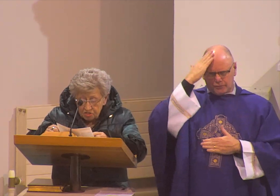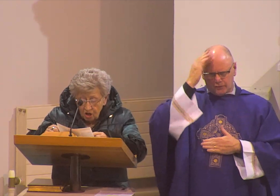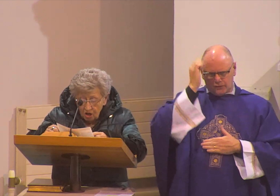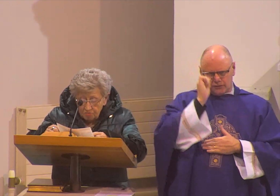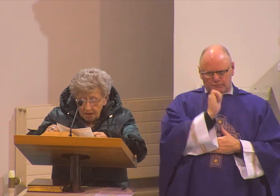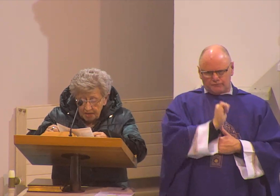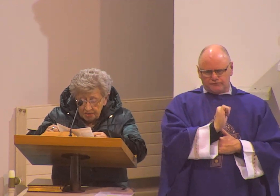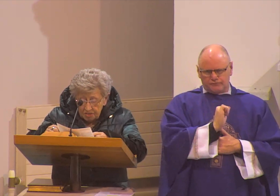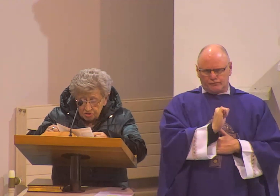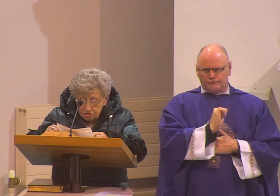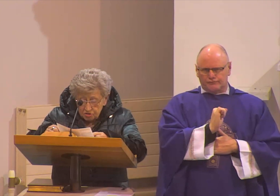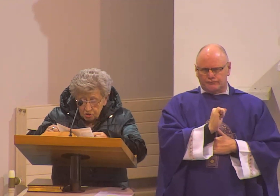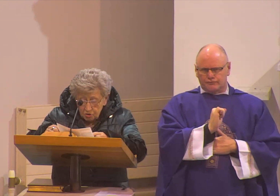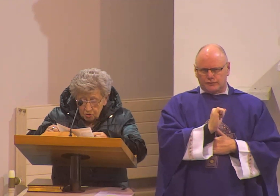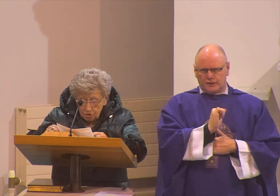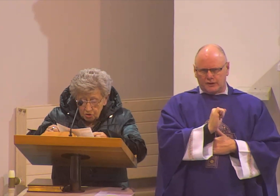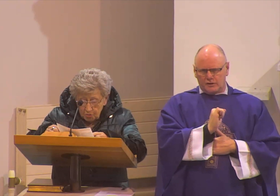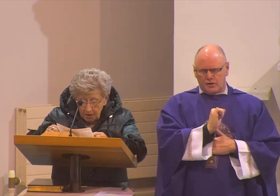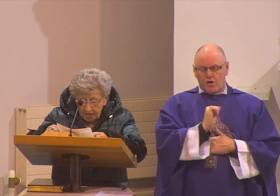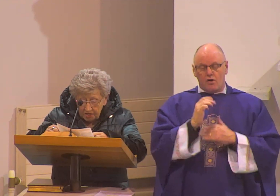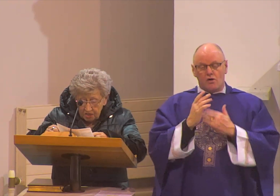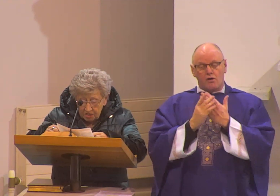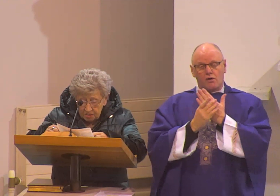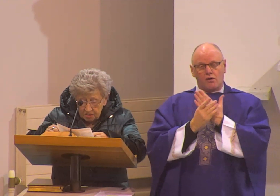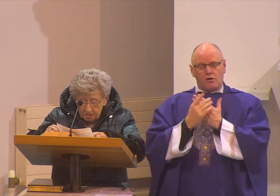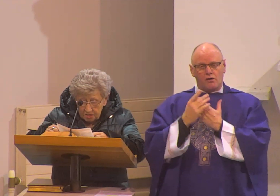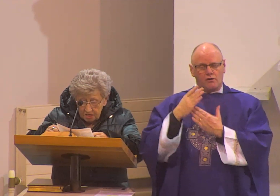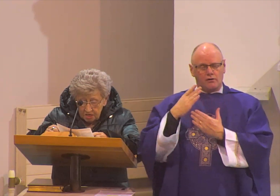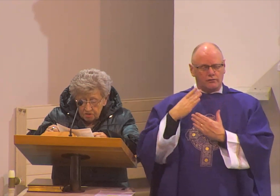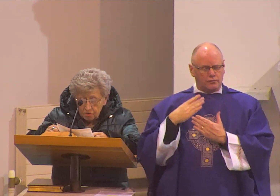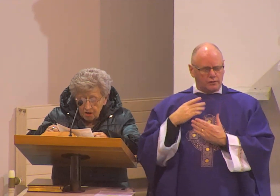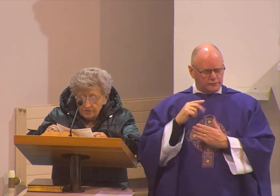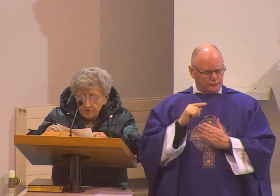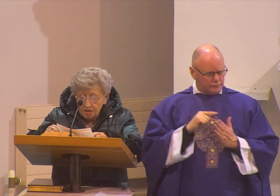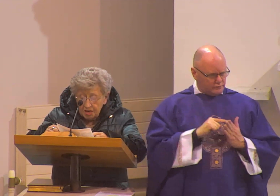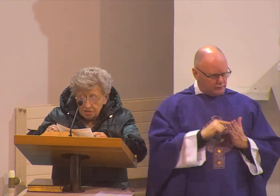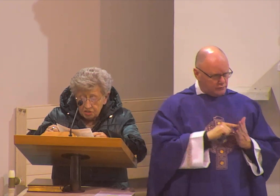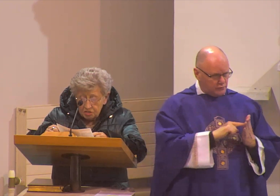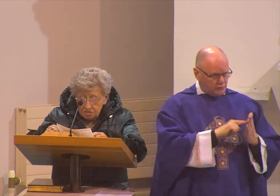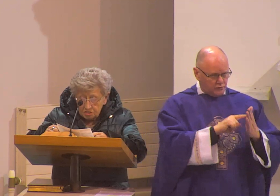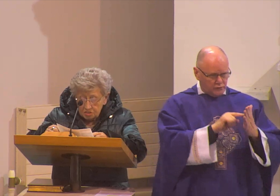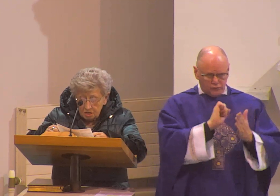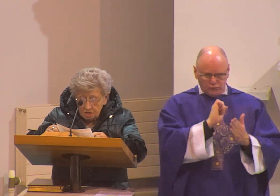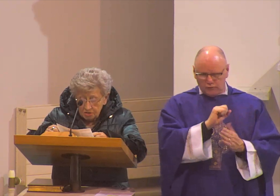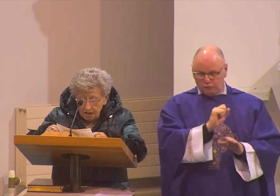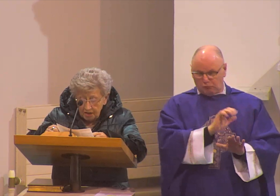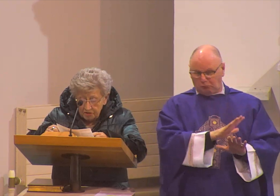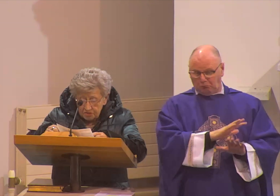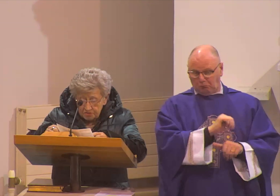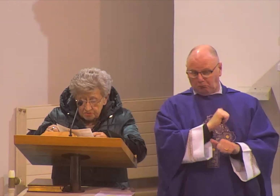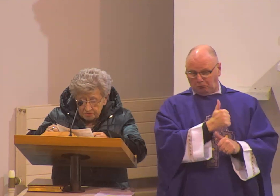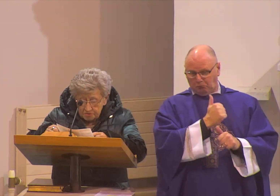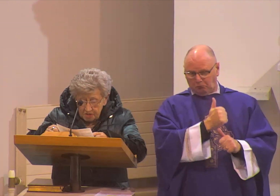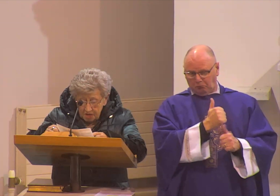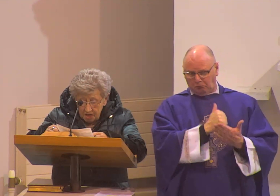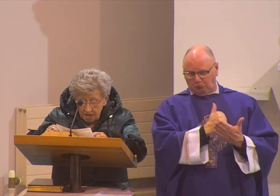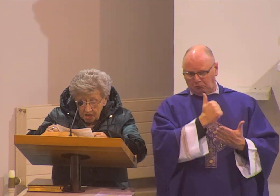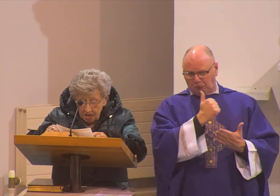Since God means to show your splendor to every nation under heaven.